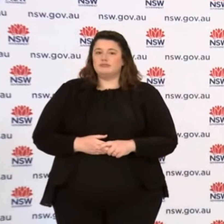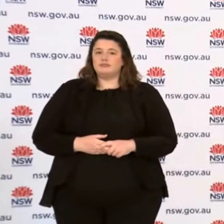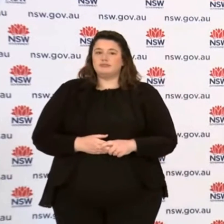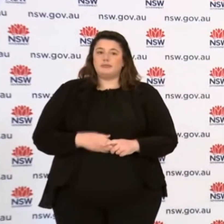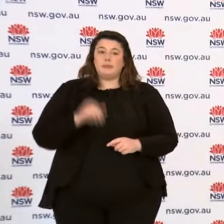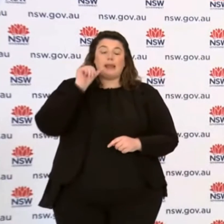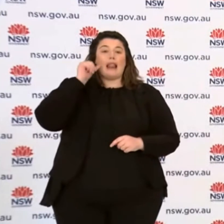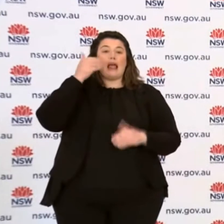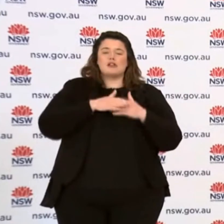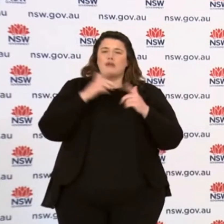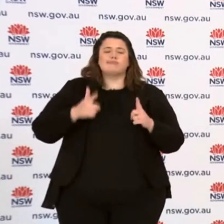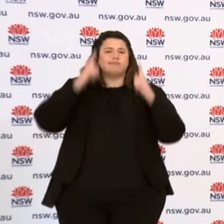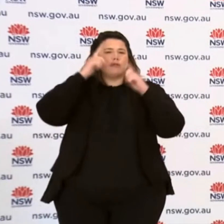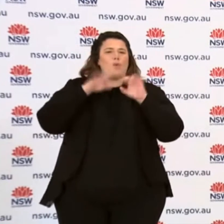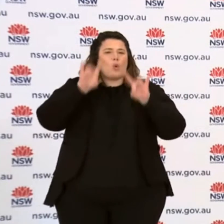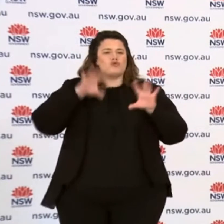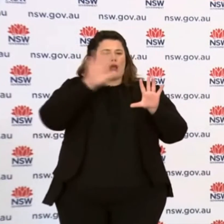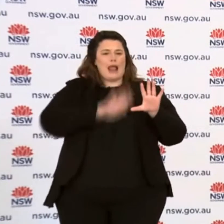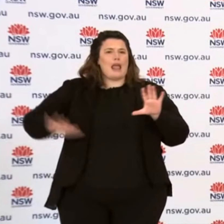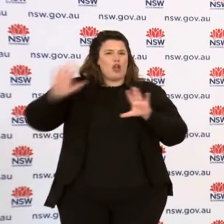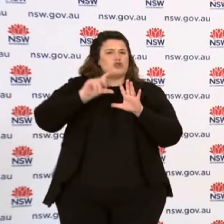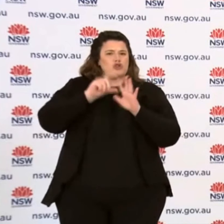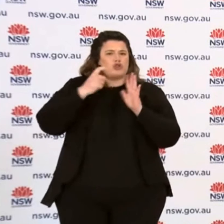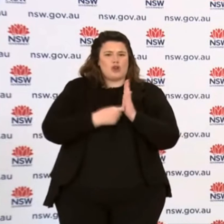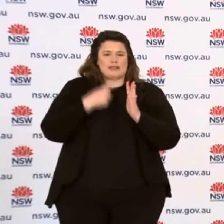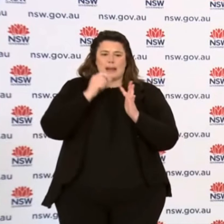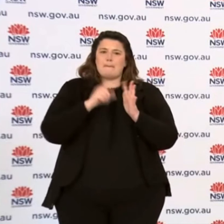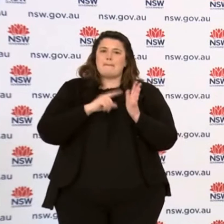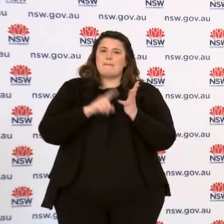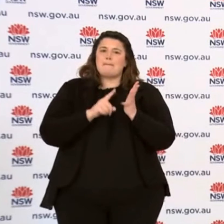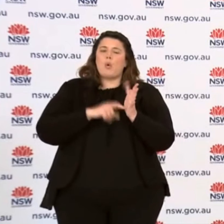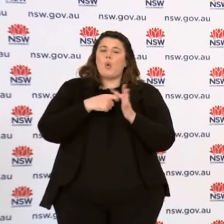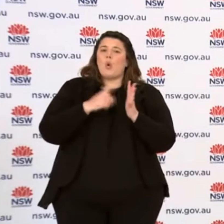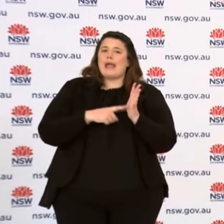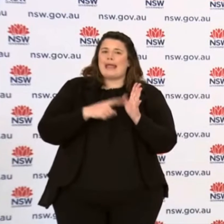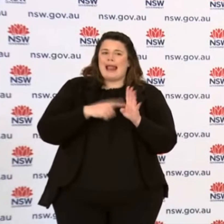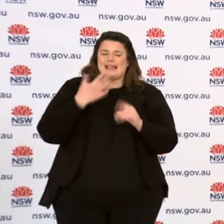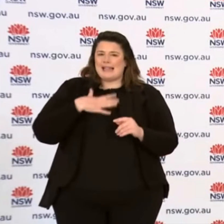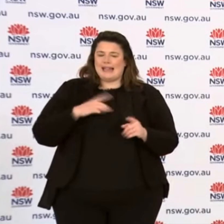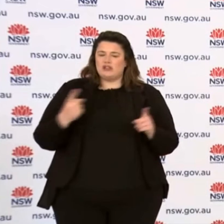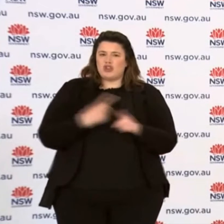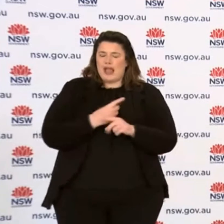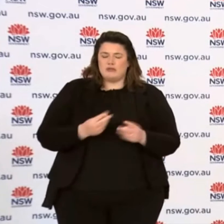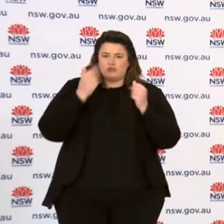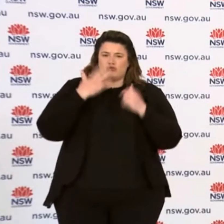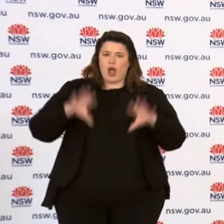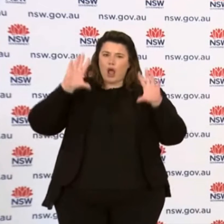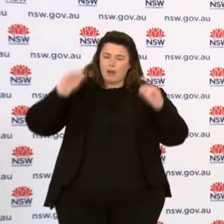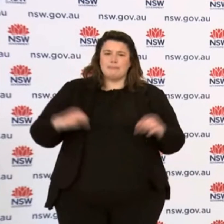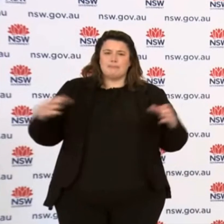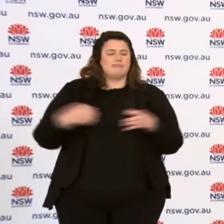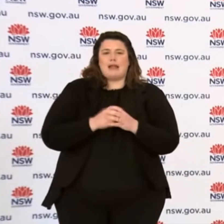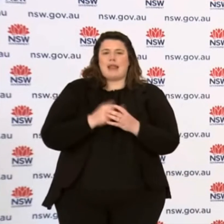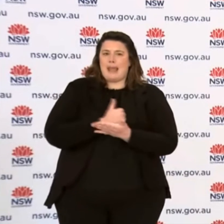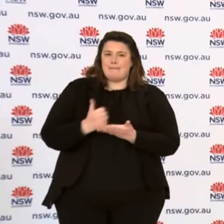Paul Kelly, said that it's time for New South Wales to have a circuit breaker and go harder. You've just said yourself, you're telling people